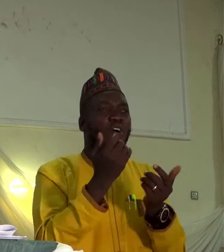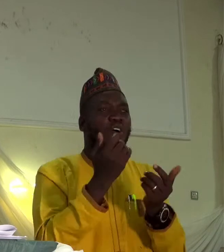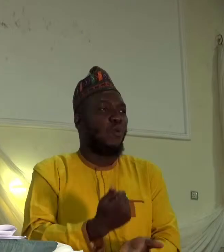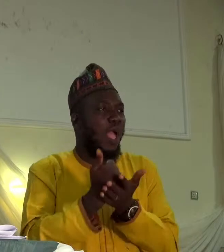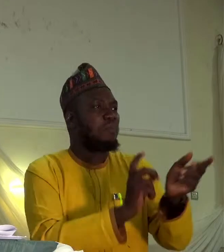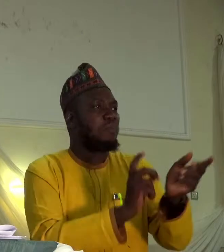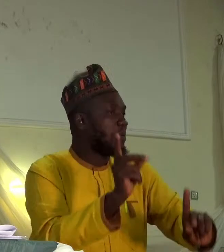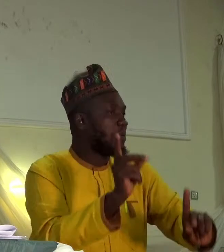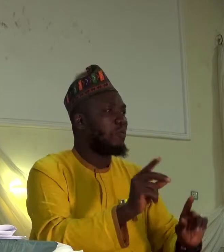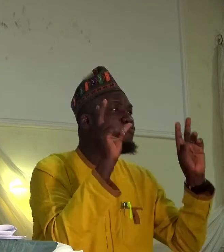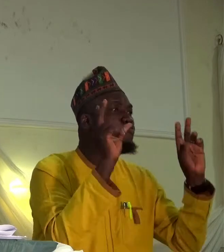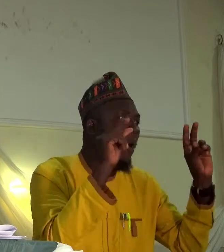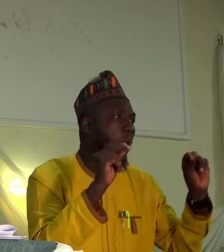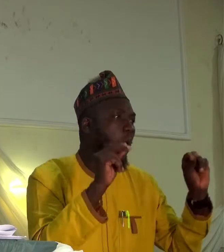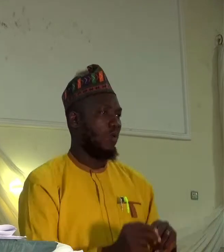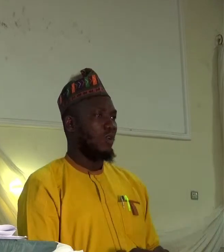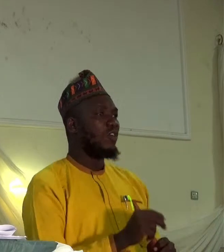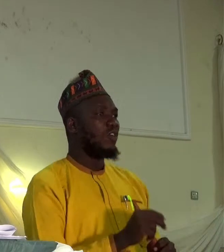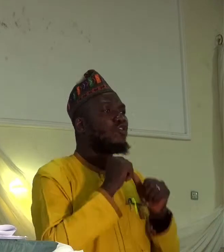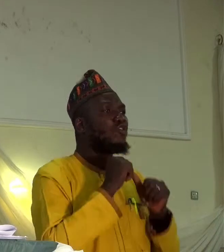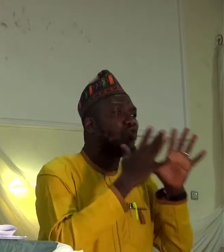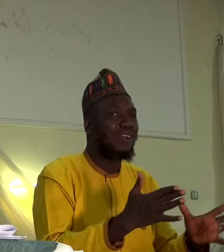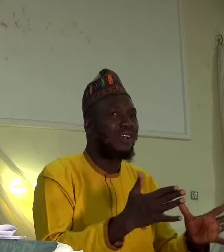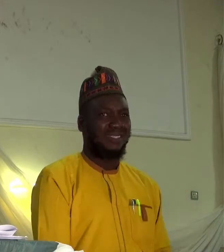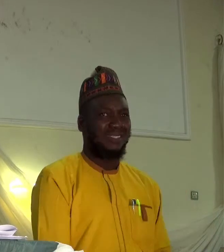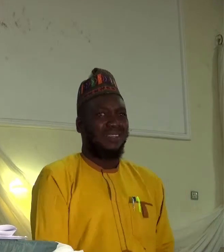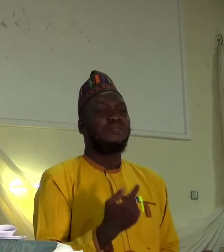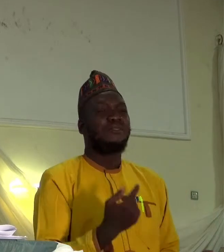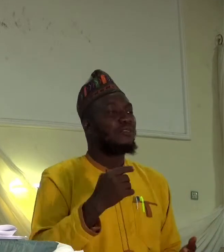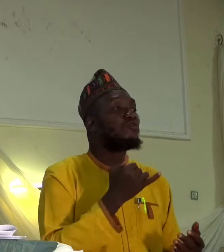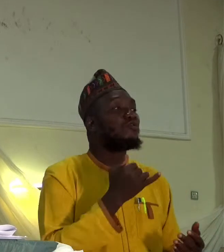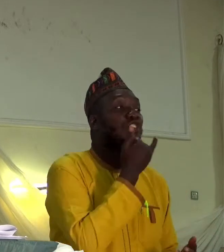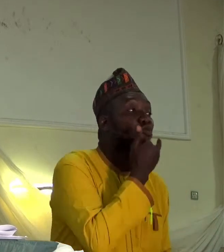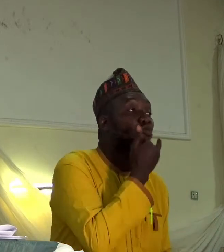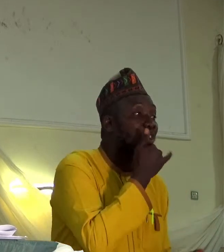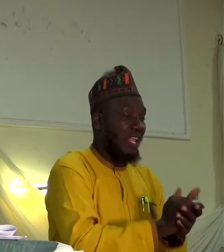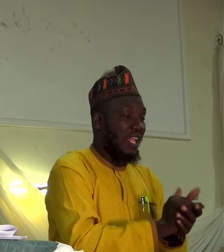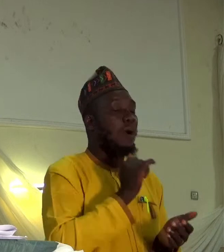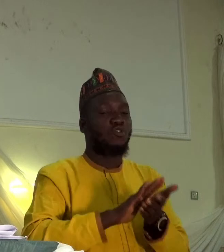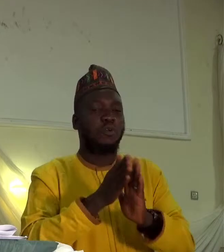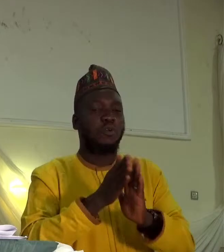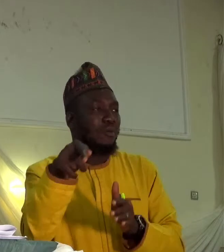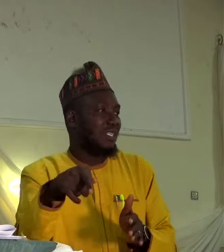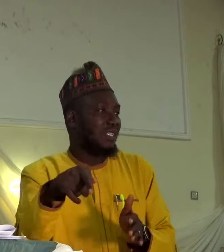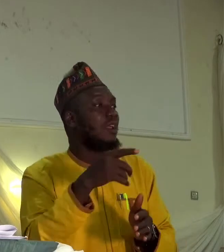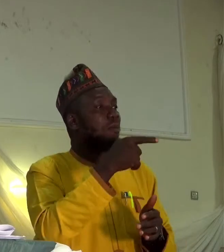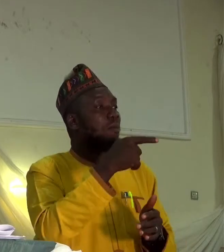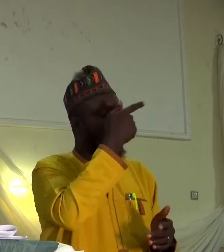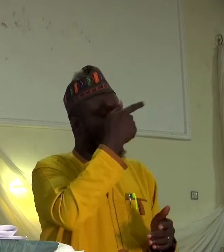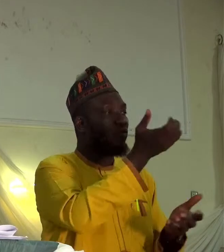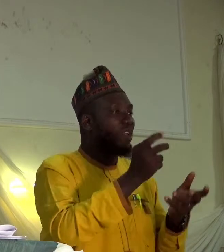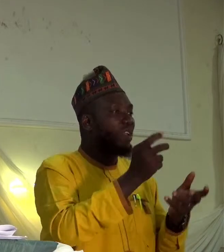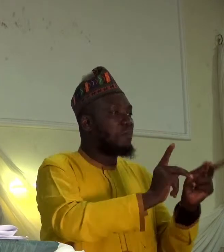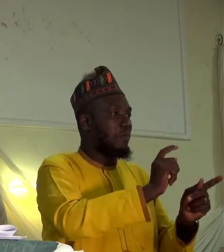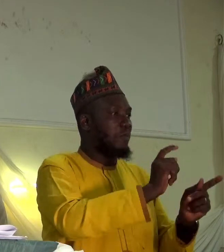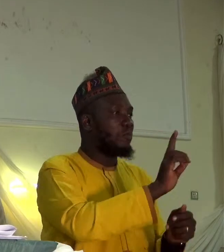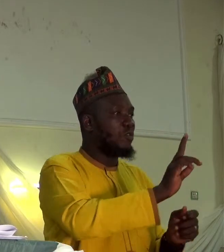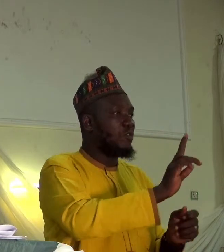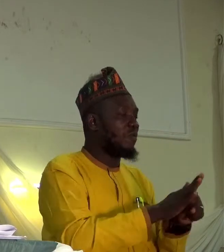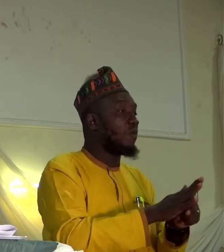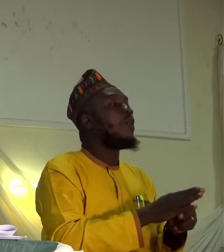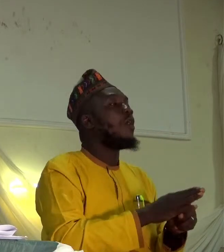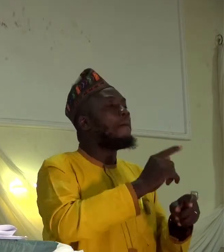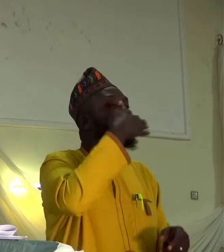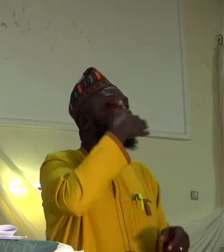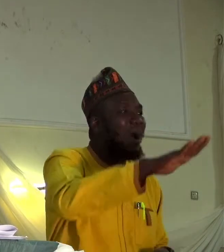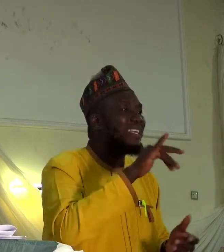humanity. Ko sin to buru ke yo ronu ko mo fe da, nkaba yi ke mi lo le sanfani, ko sin to buru. Be yi to buru jube ni peto, ke mi no o le